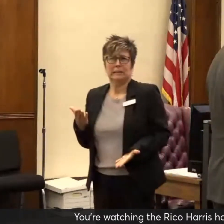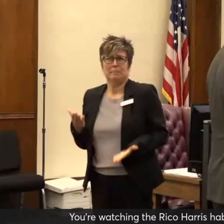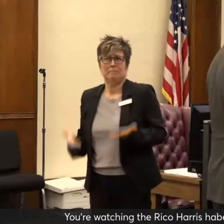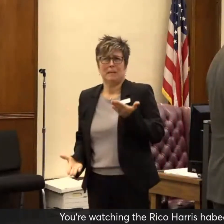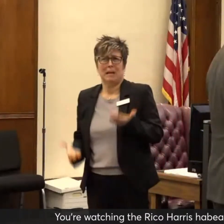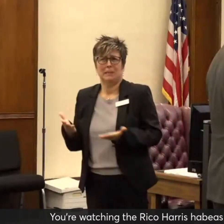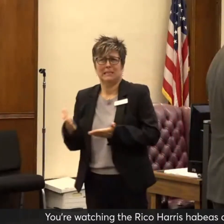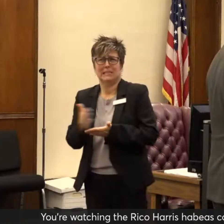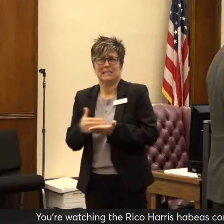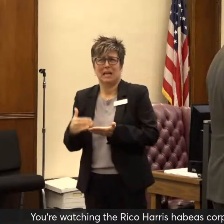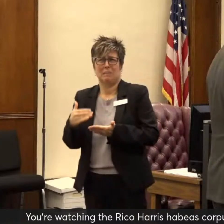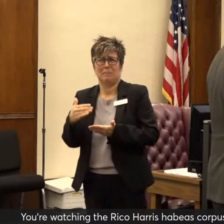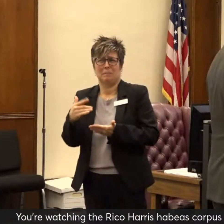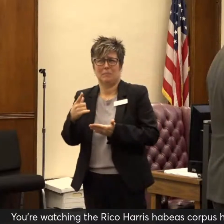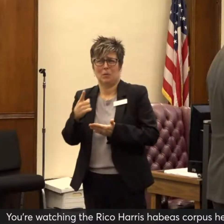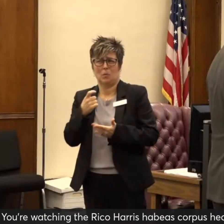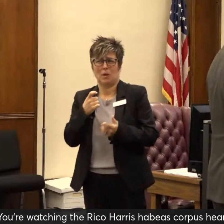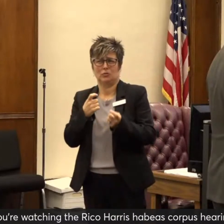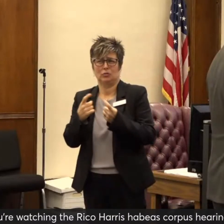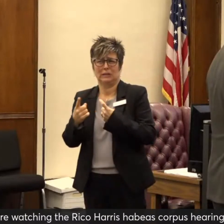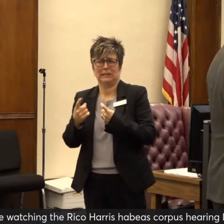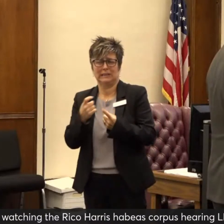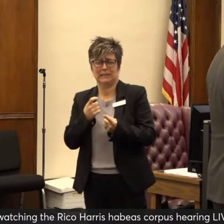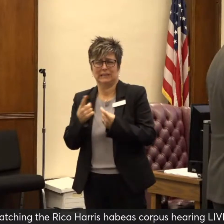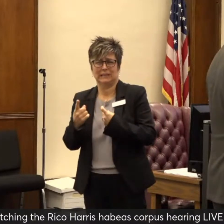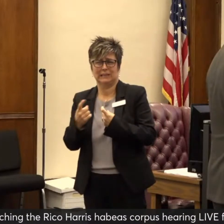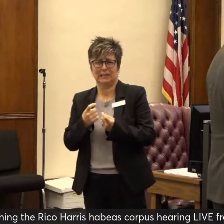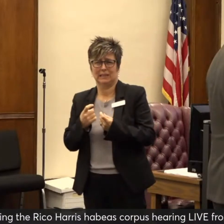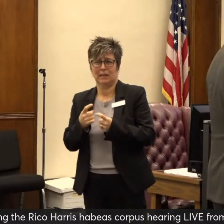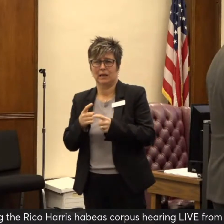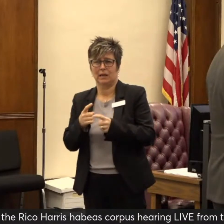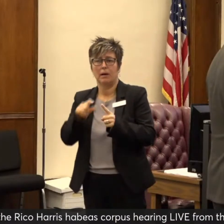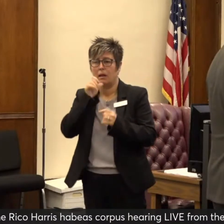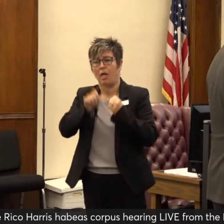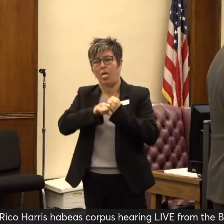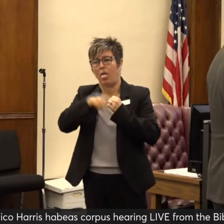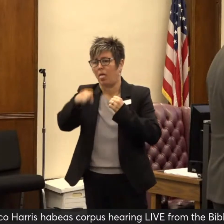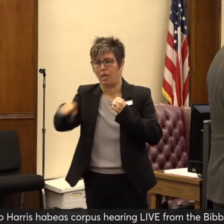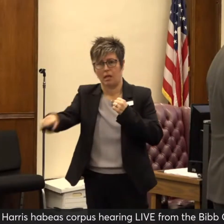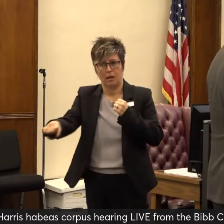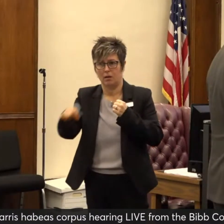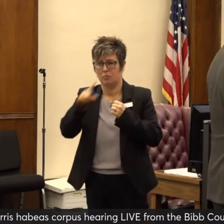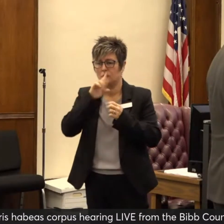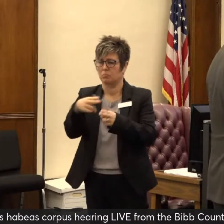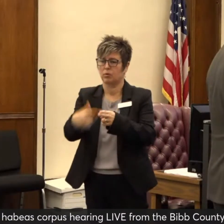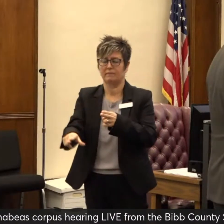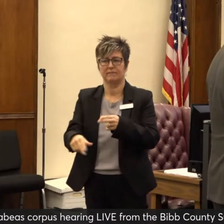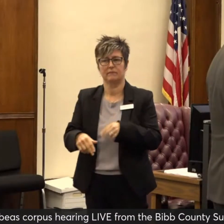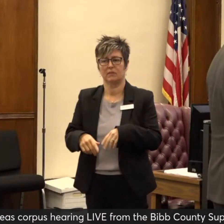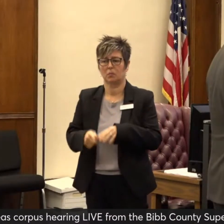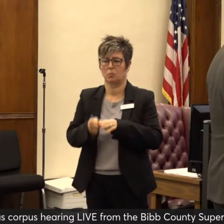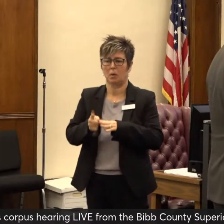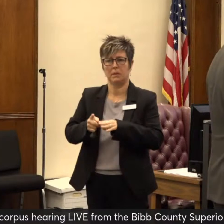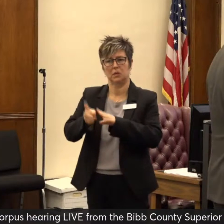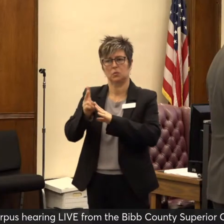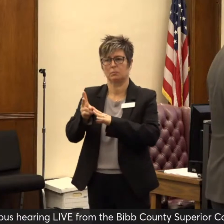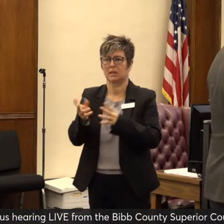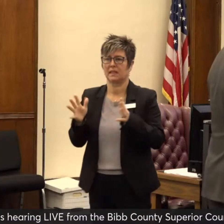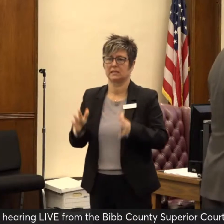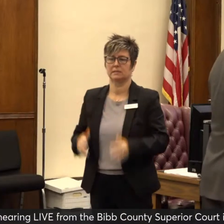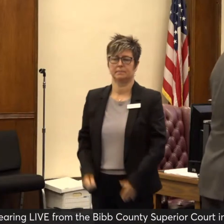questions, but it was never lengthy. It was very brief. It was 1 or 2 minutes and that would be